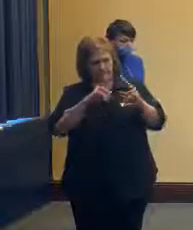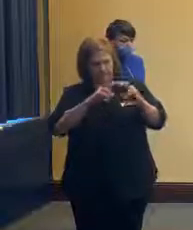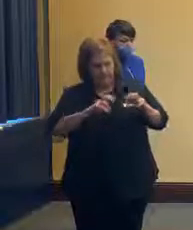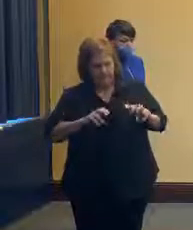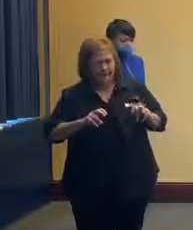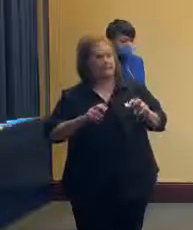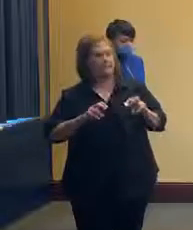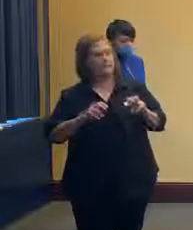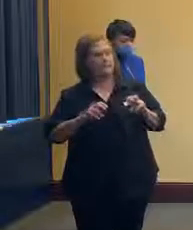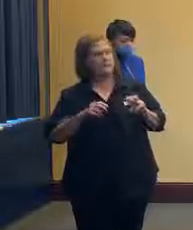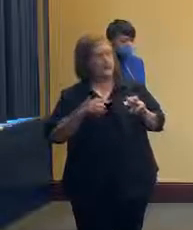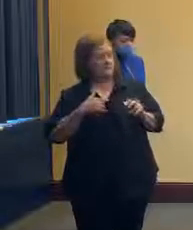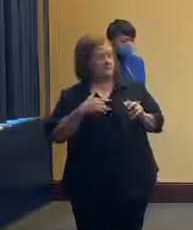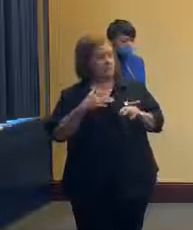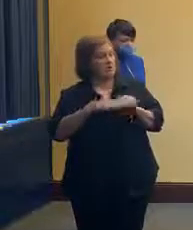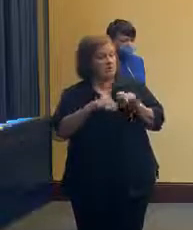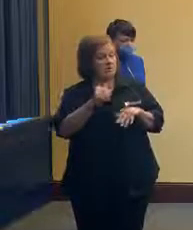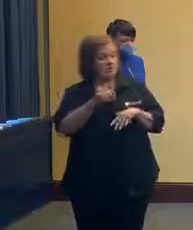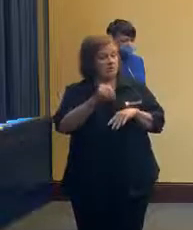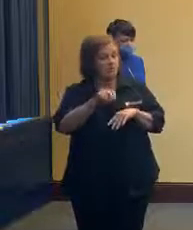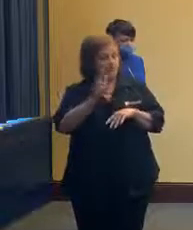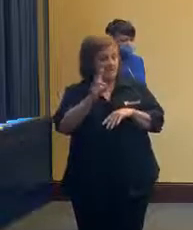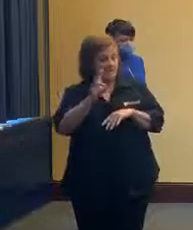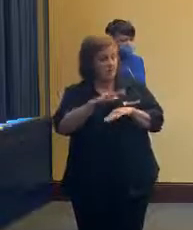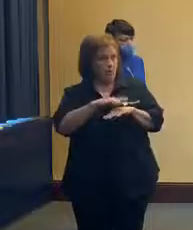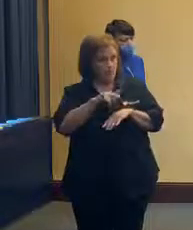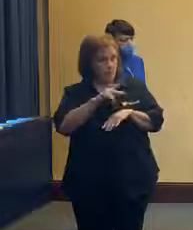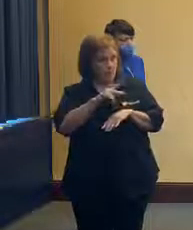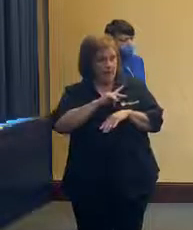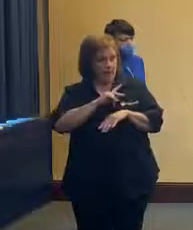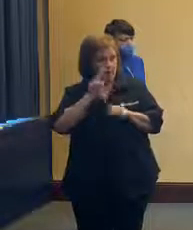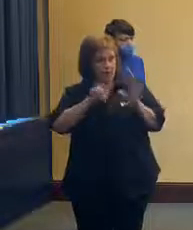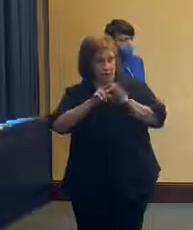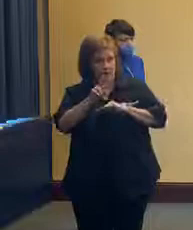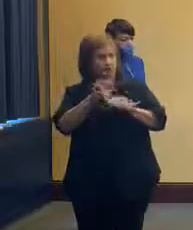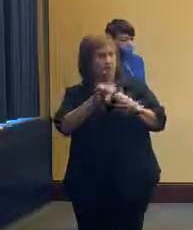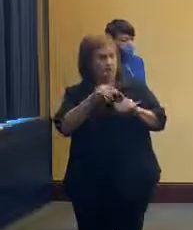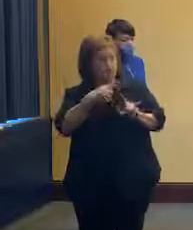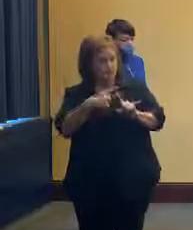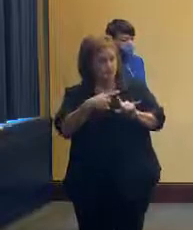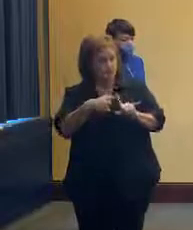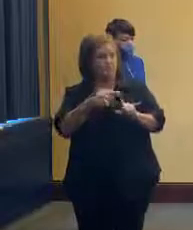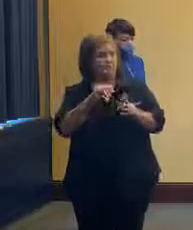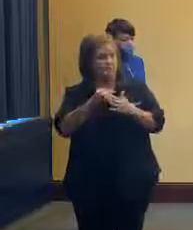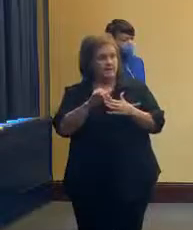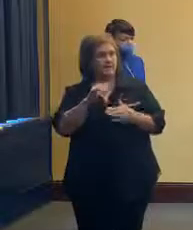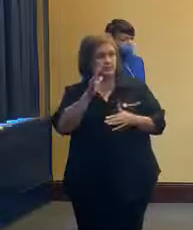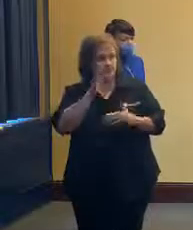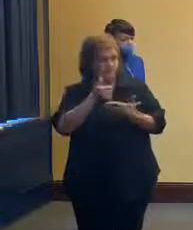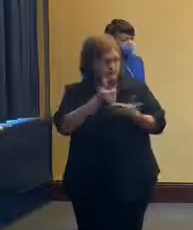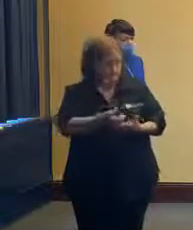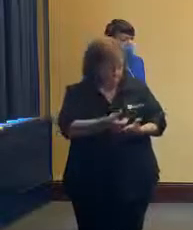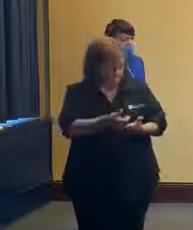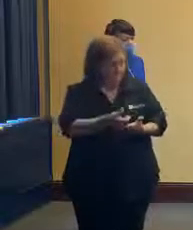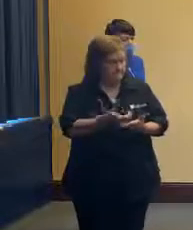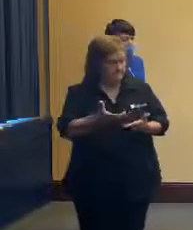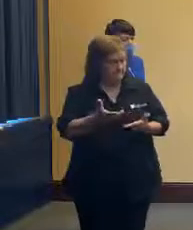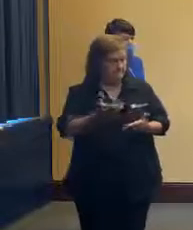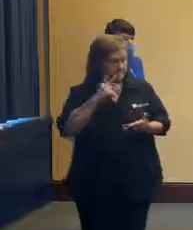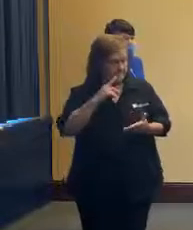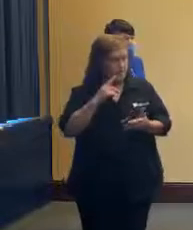for that. I am comfortable on the 16.7 on personnel projections. That's the surplus coming into this that put us in that sound